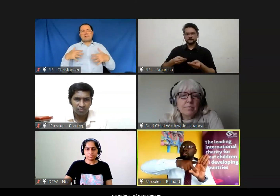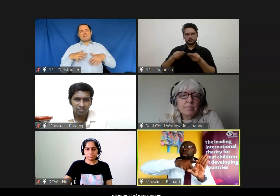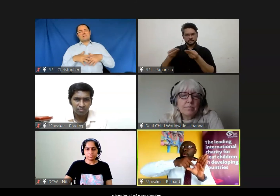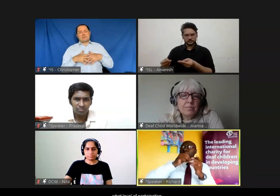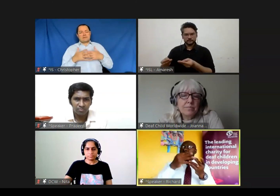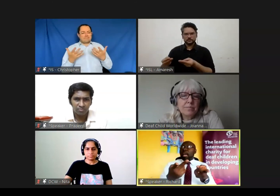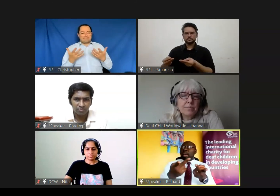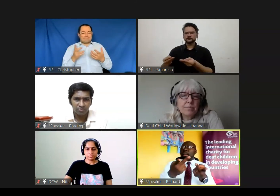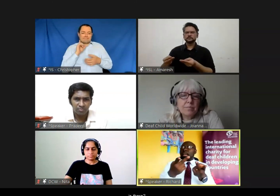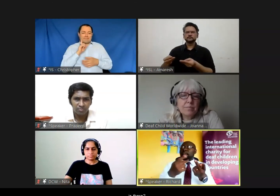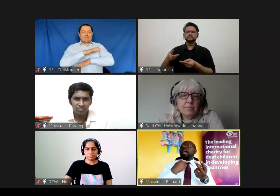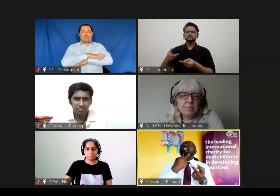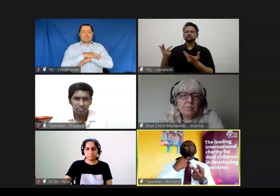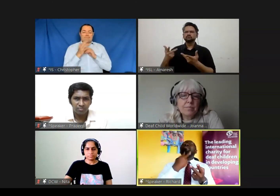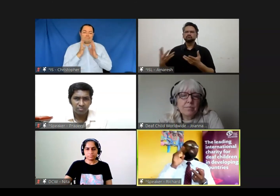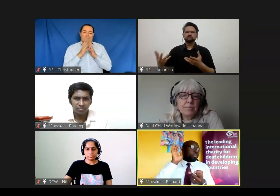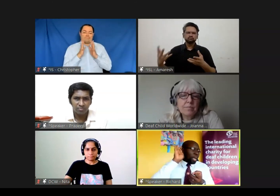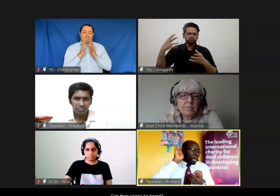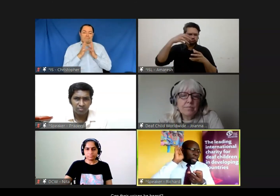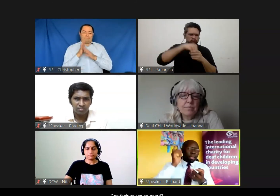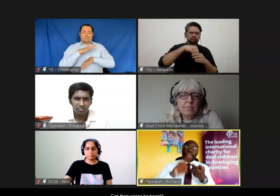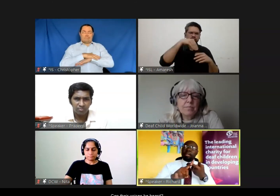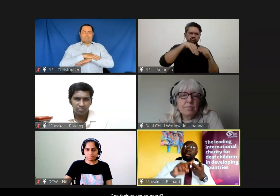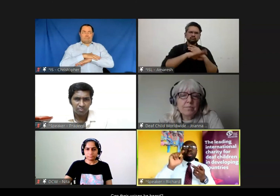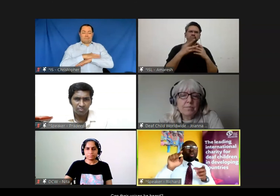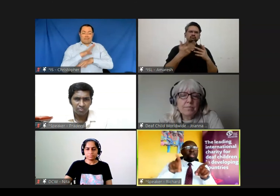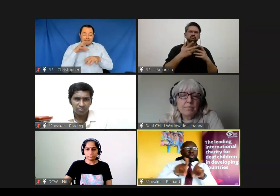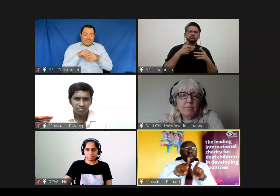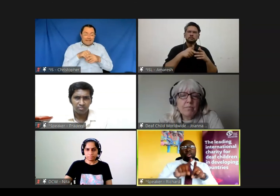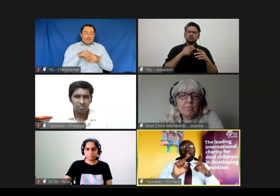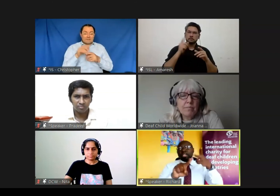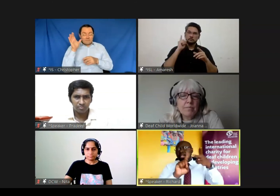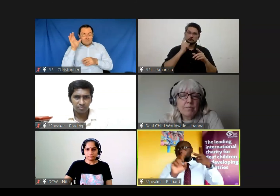of participation is there? Can their voices be heard?